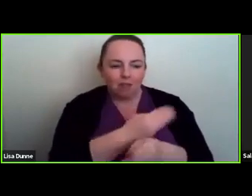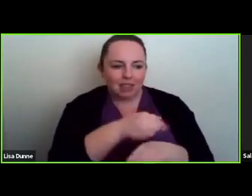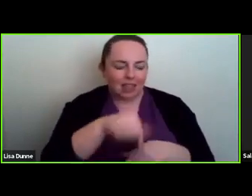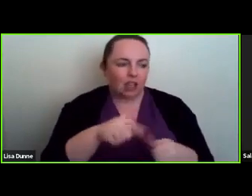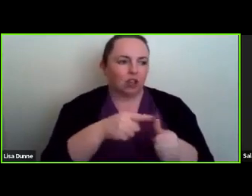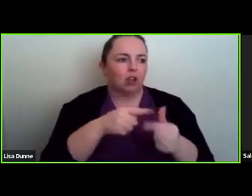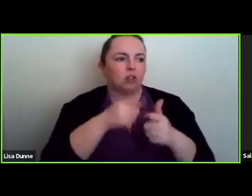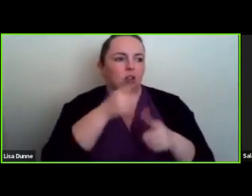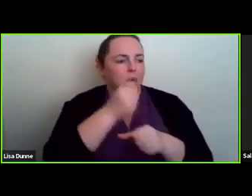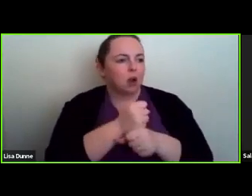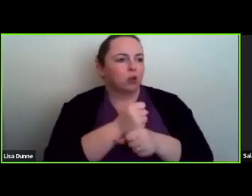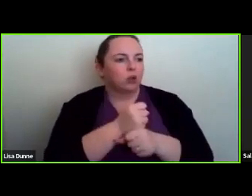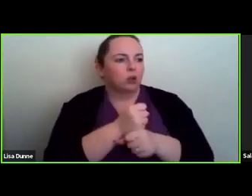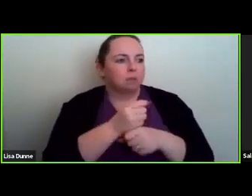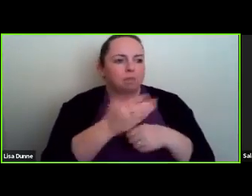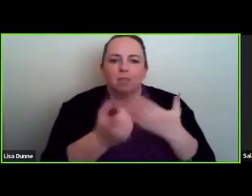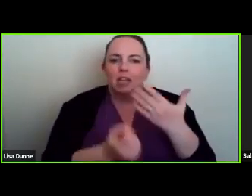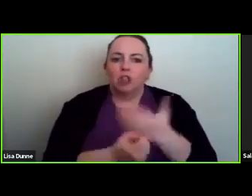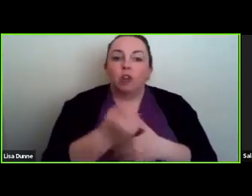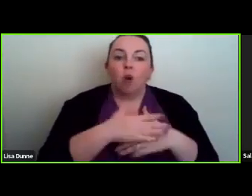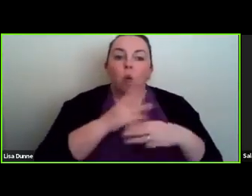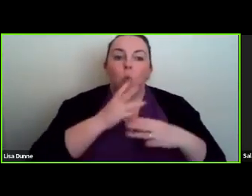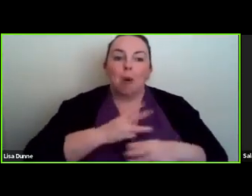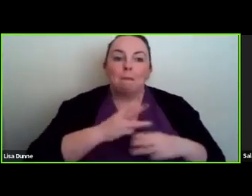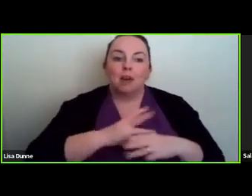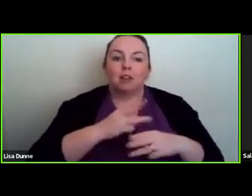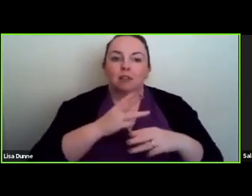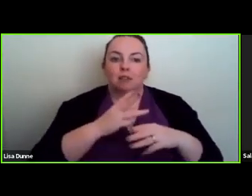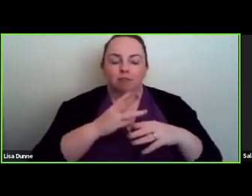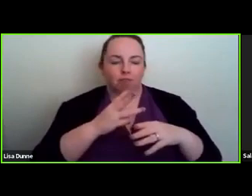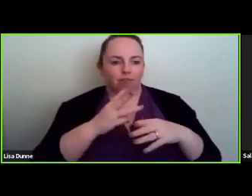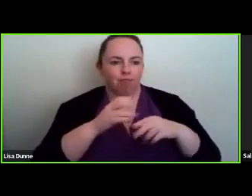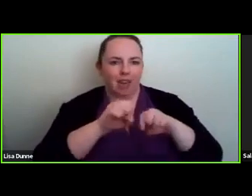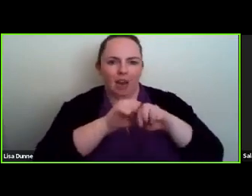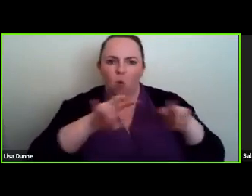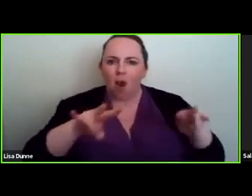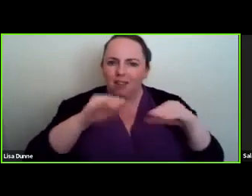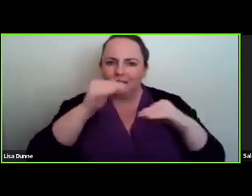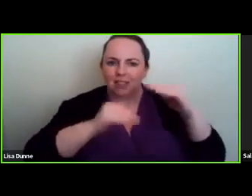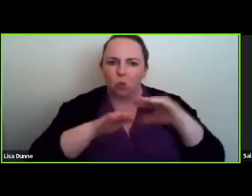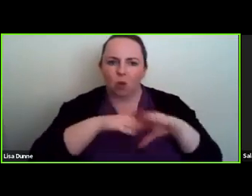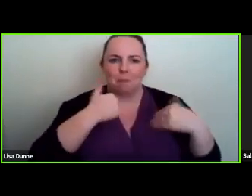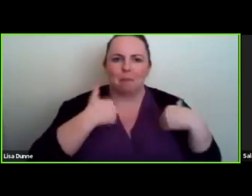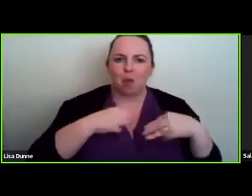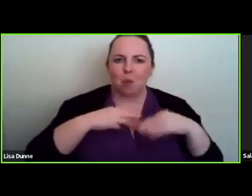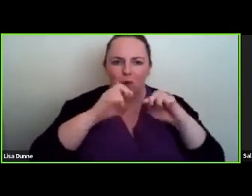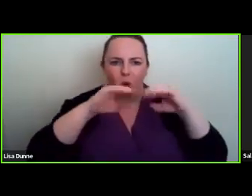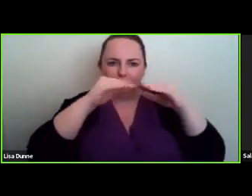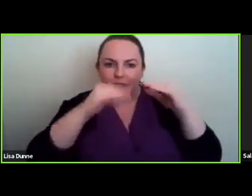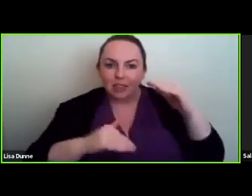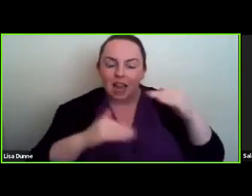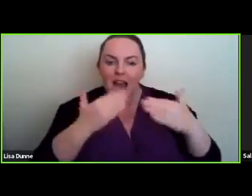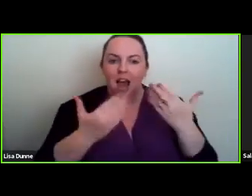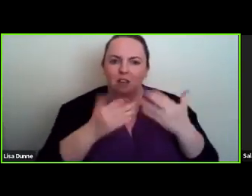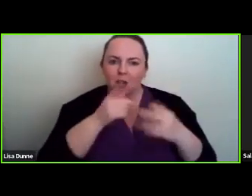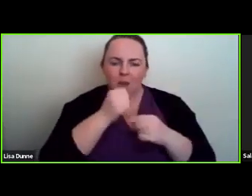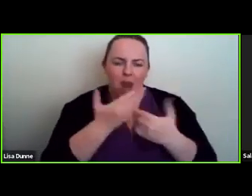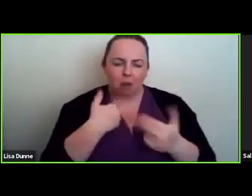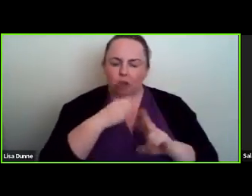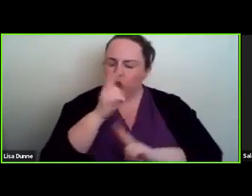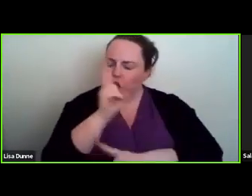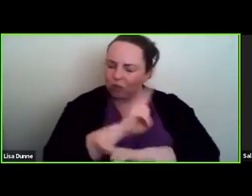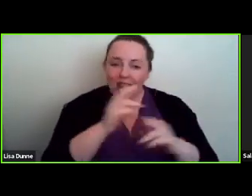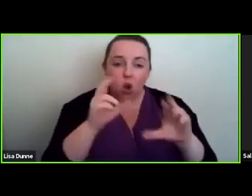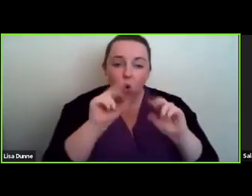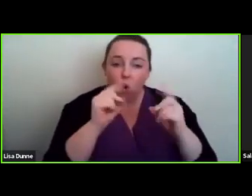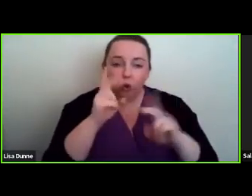about issues of women and gender inequality. They talk about how we should not leave anyone behind. And so